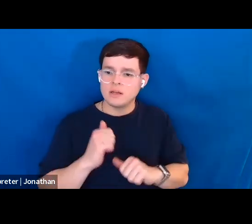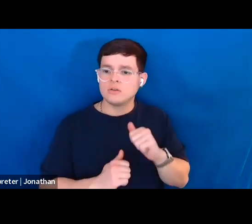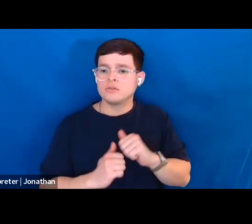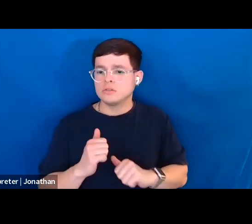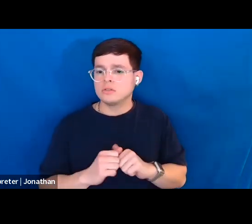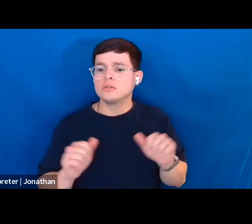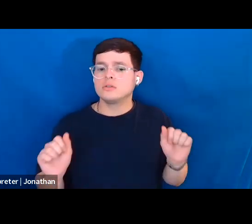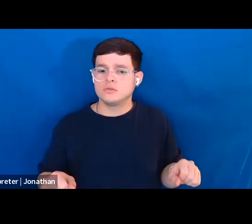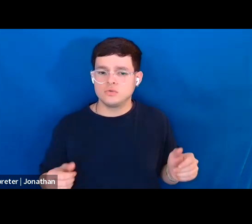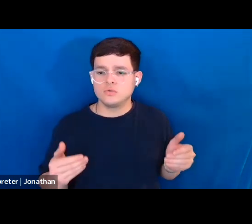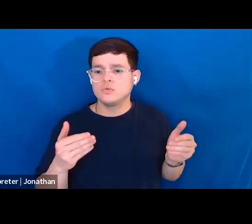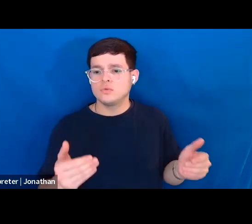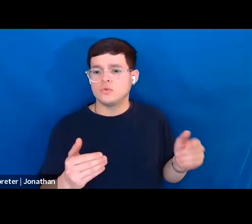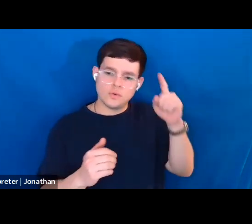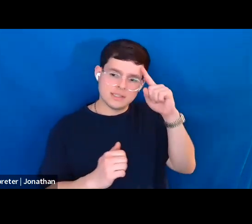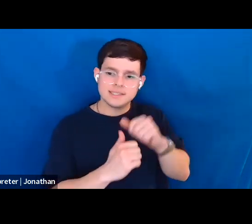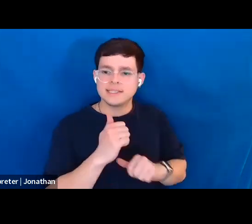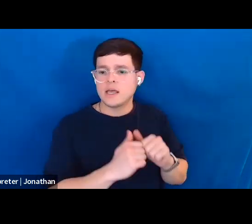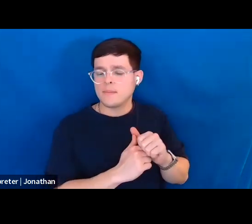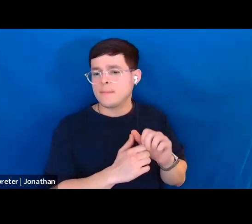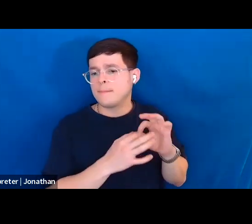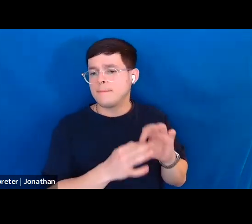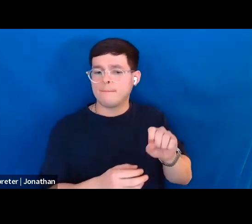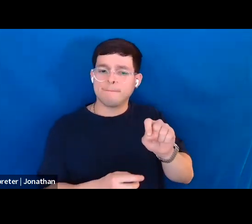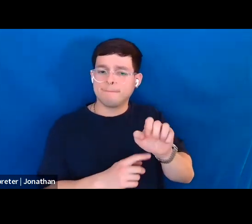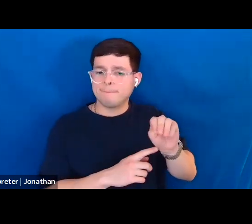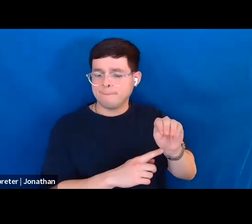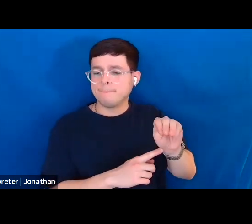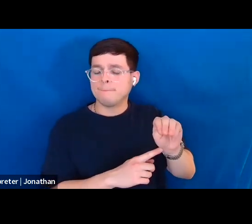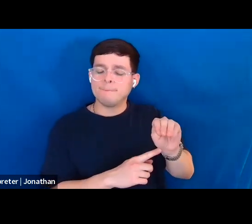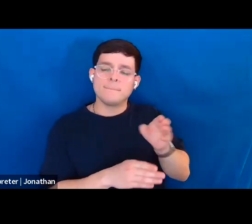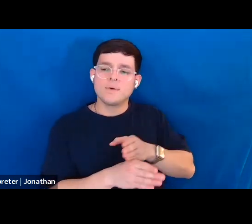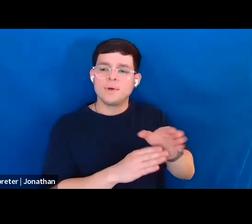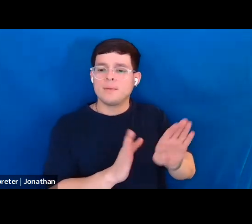to STEM career pathway development,